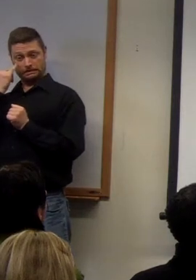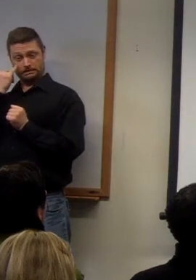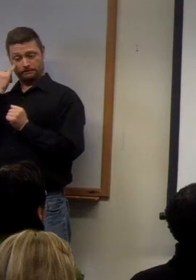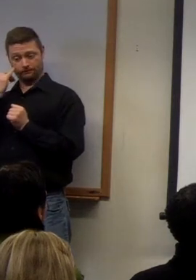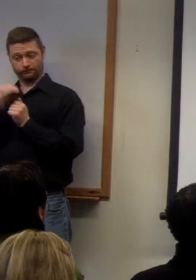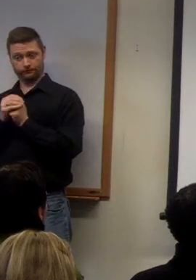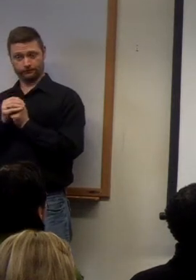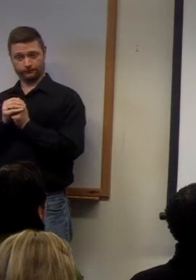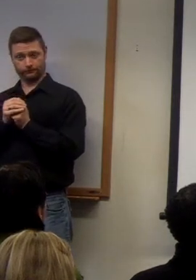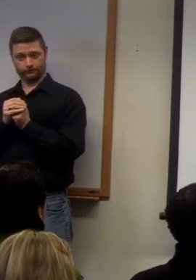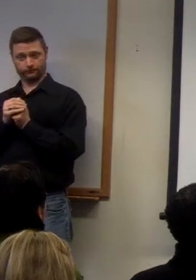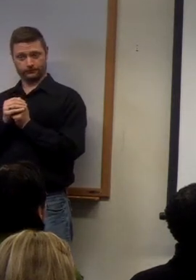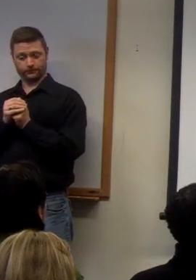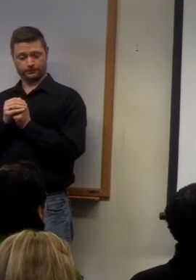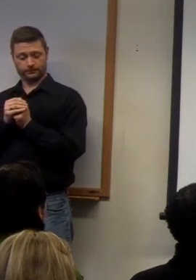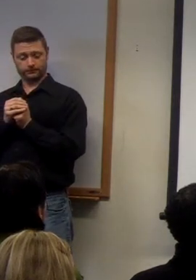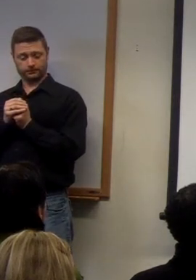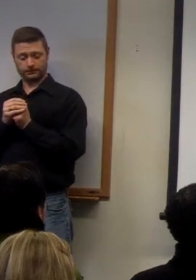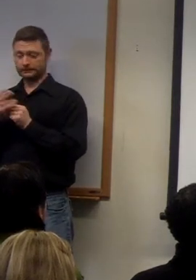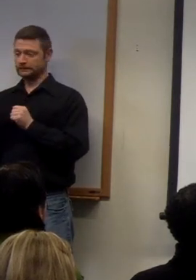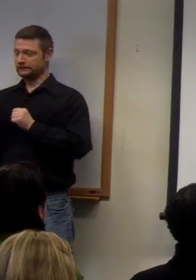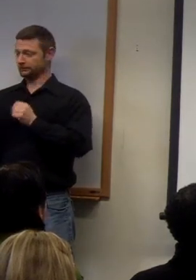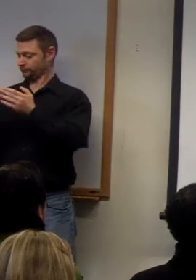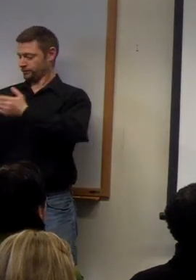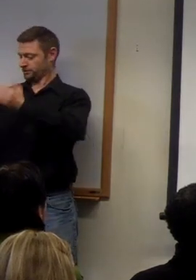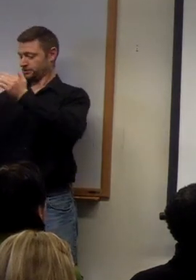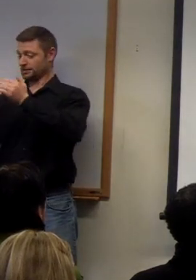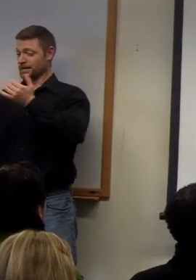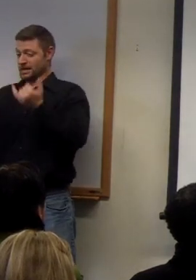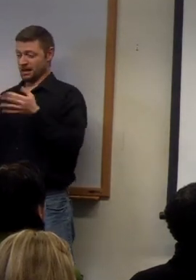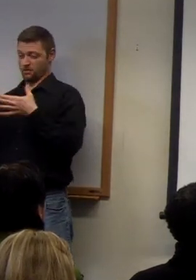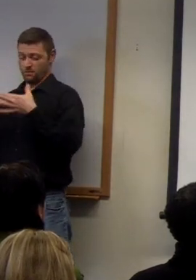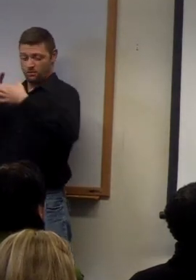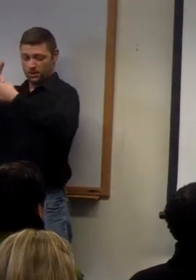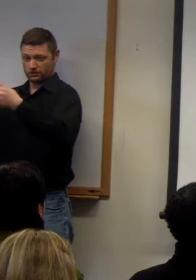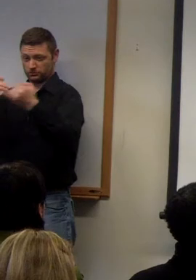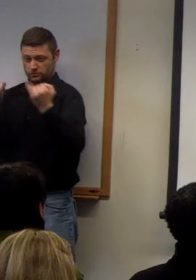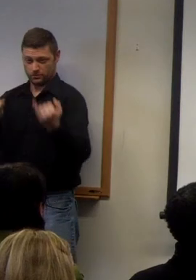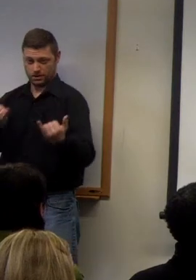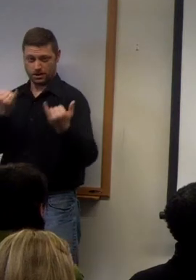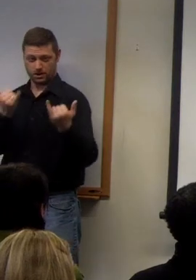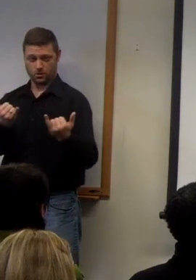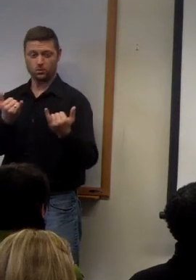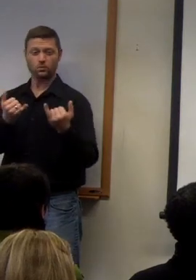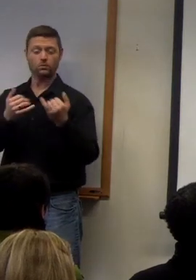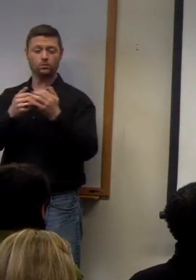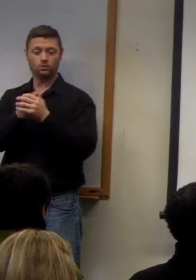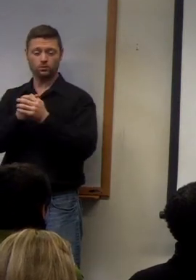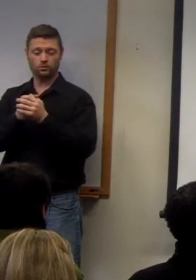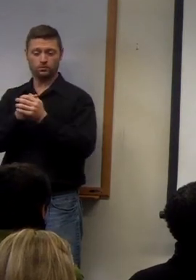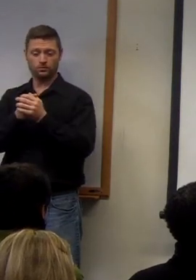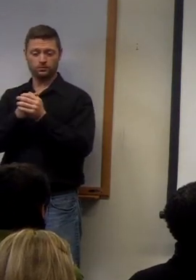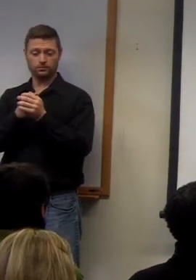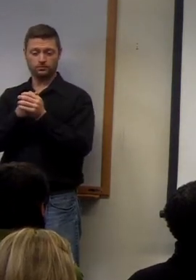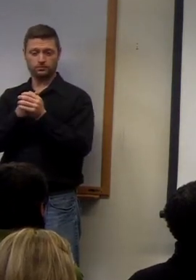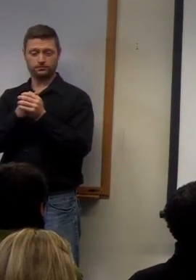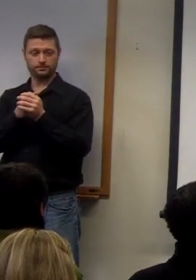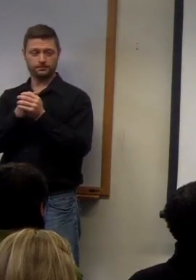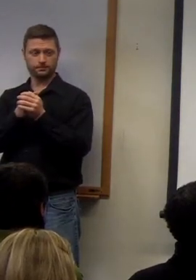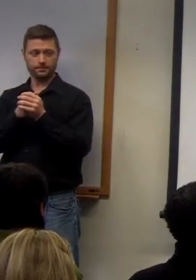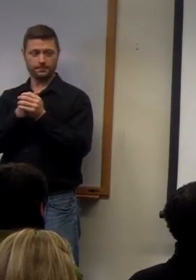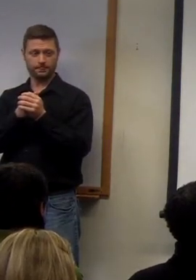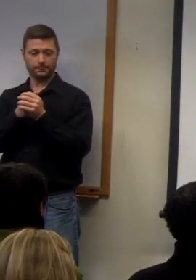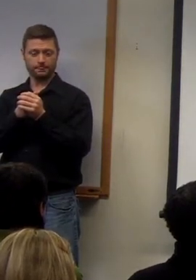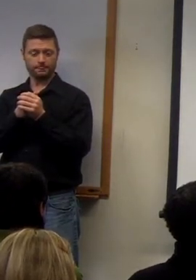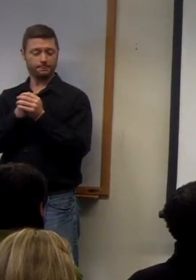has any relevance to what is happening now, if history has any relevance to what is